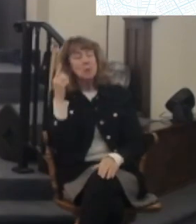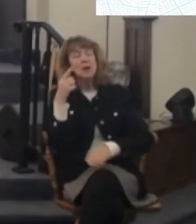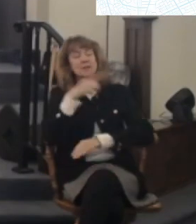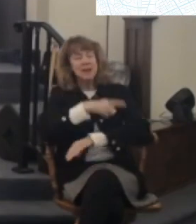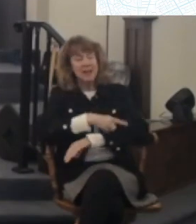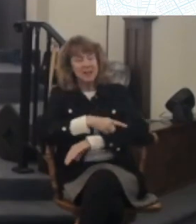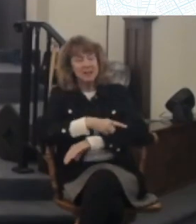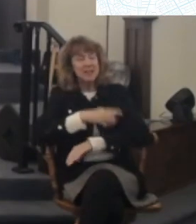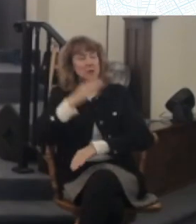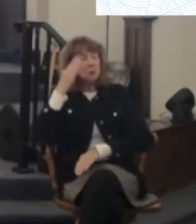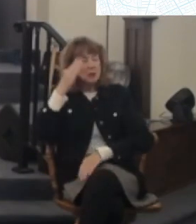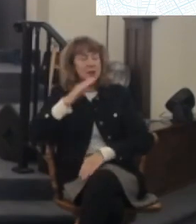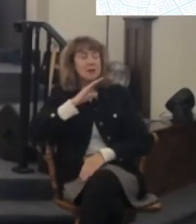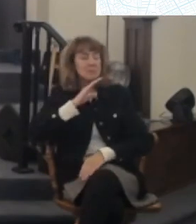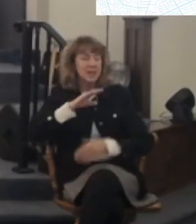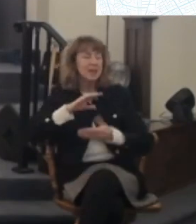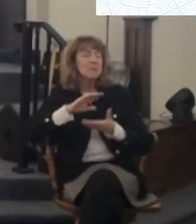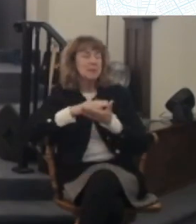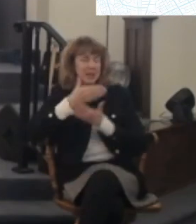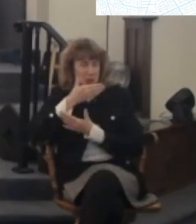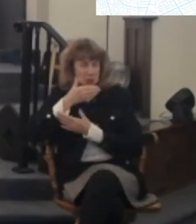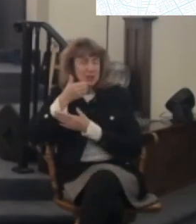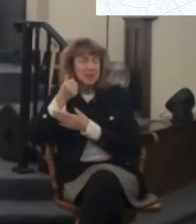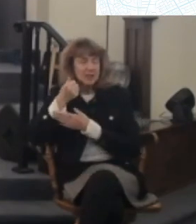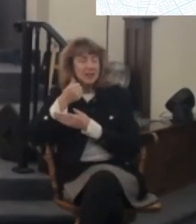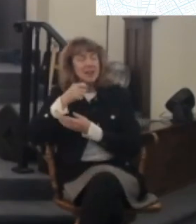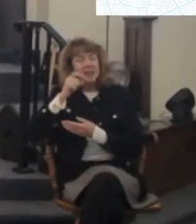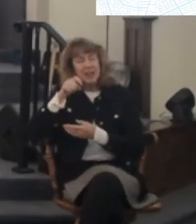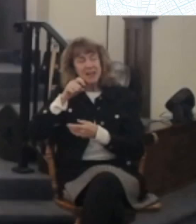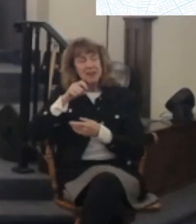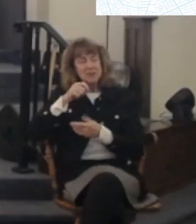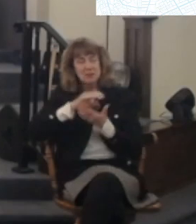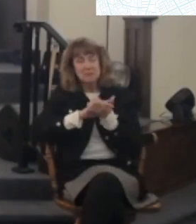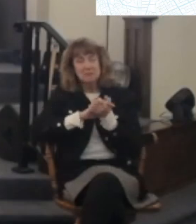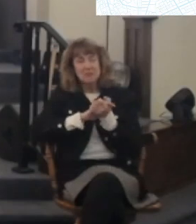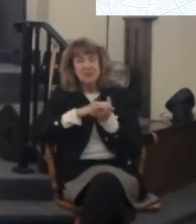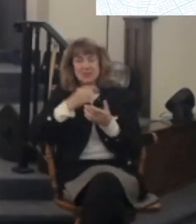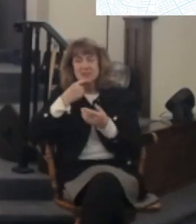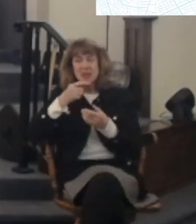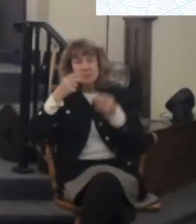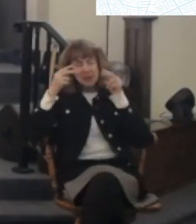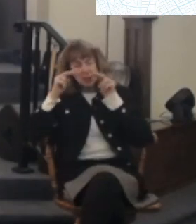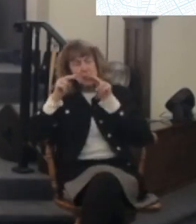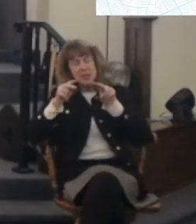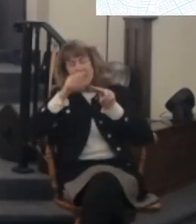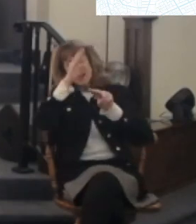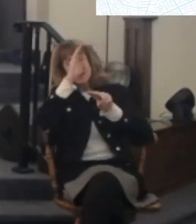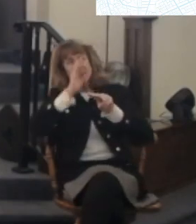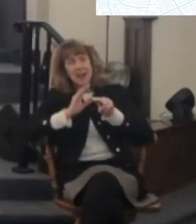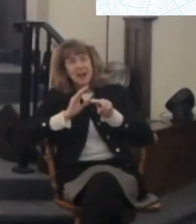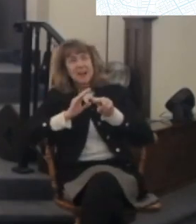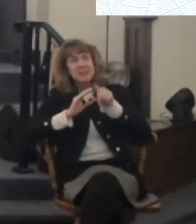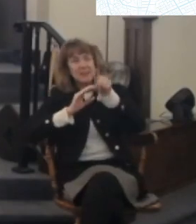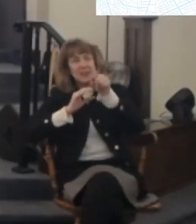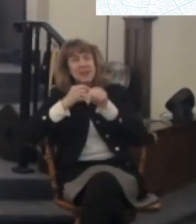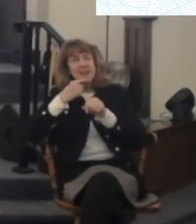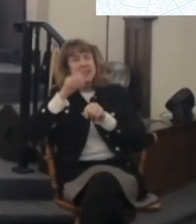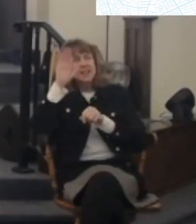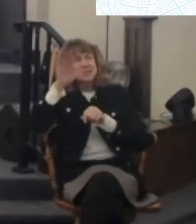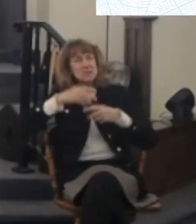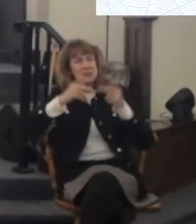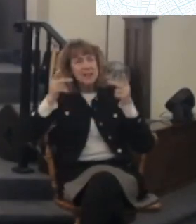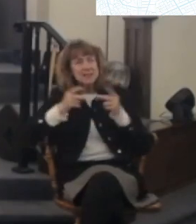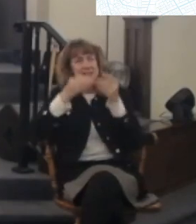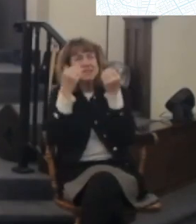like that. And I want you to, I got to underline, I don't need you to read it. It says, look, God's dwelling place is now among the